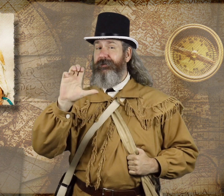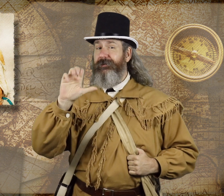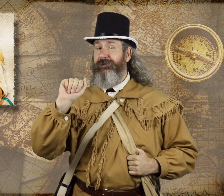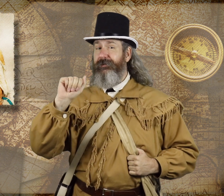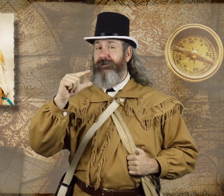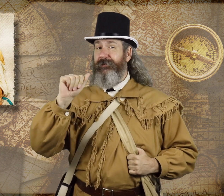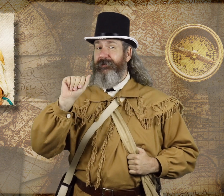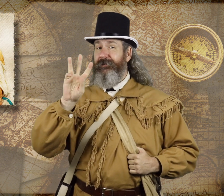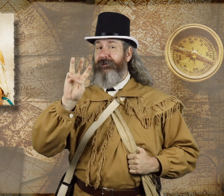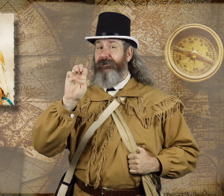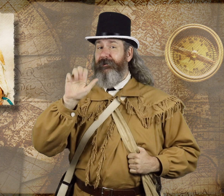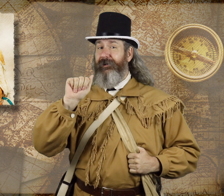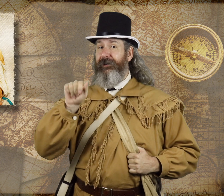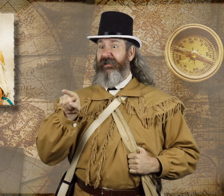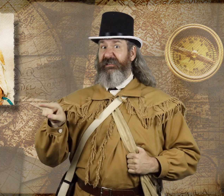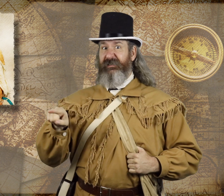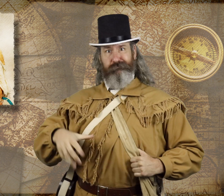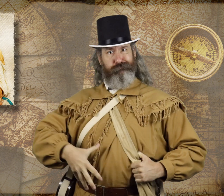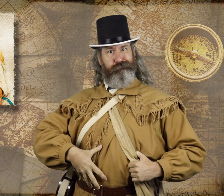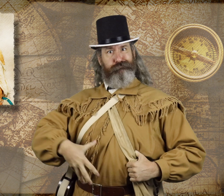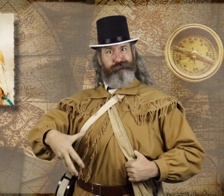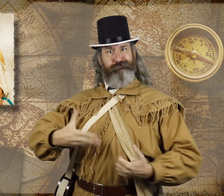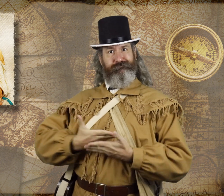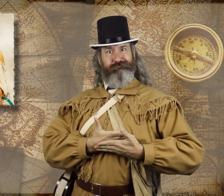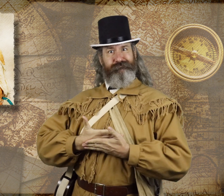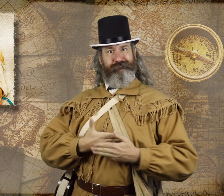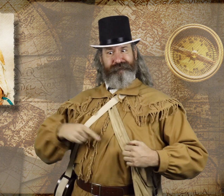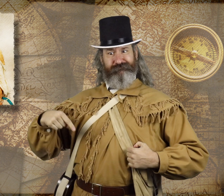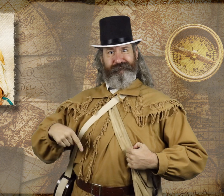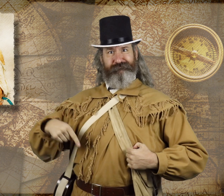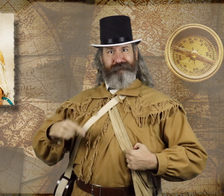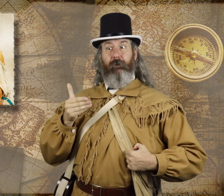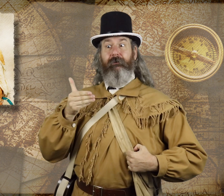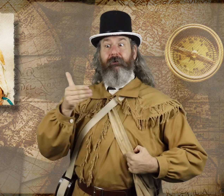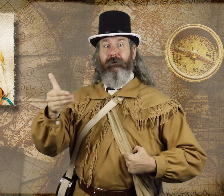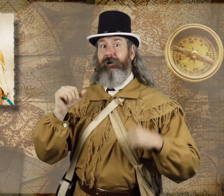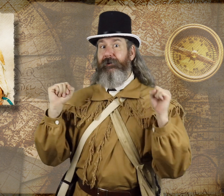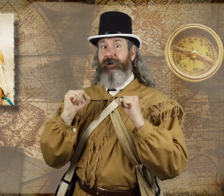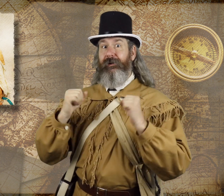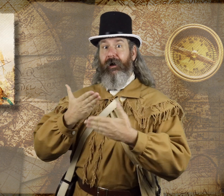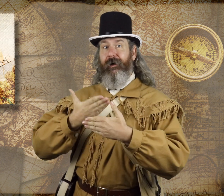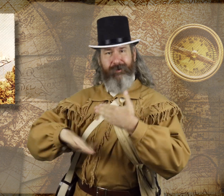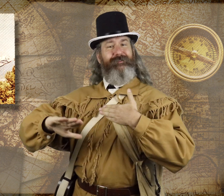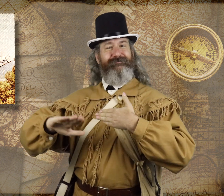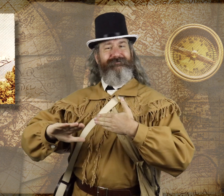That winter, Sacagawea gave birth to a baby boy.